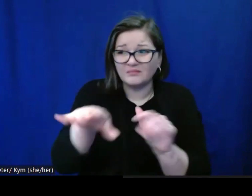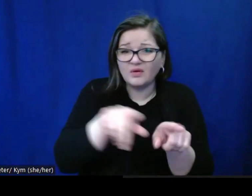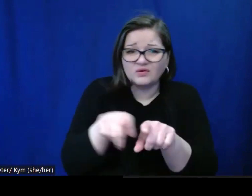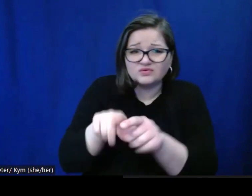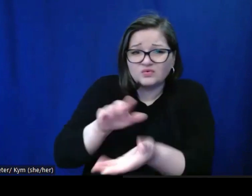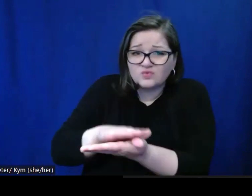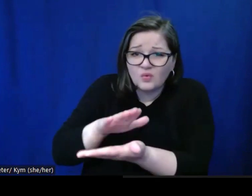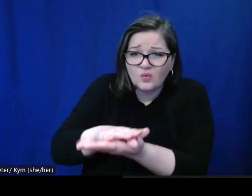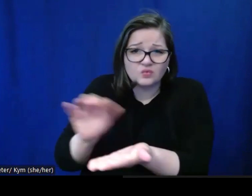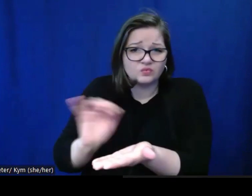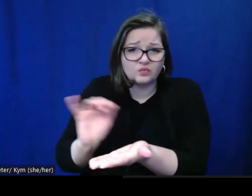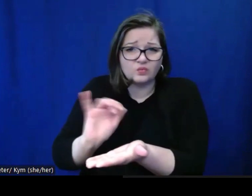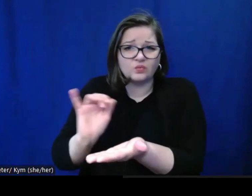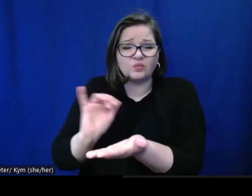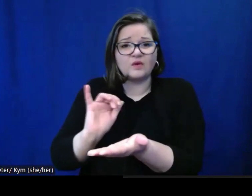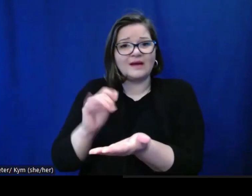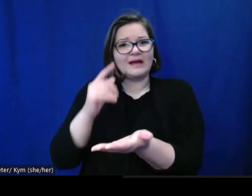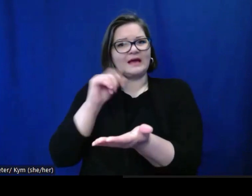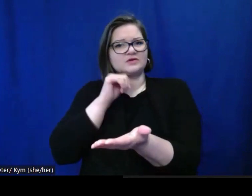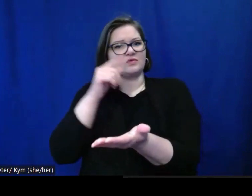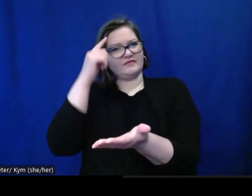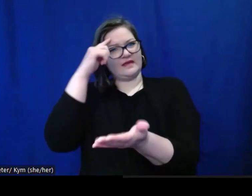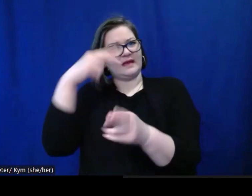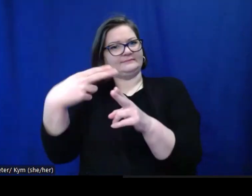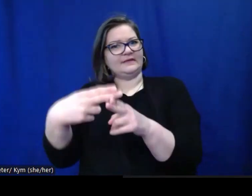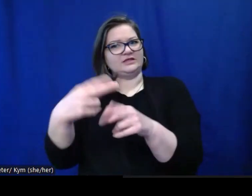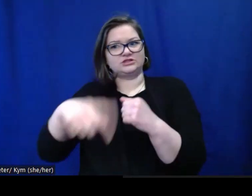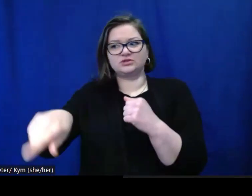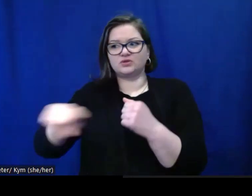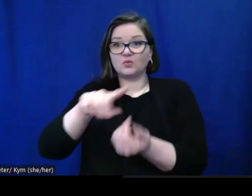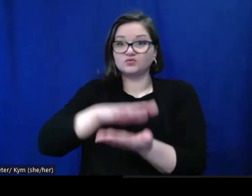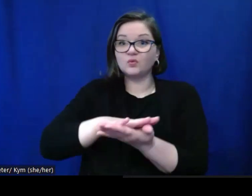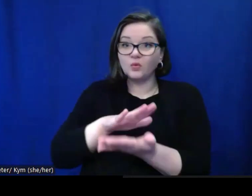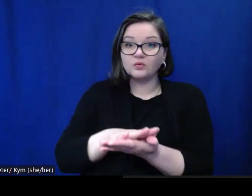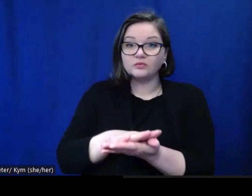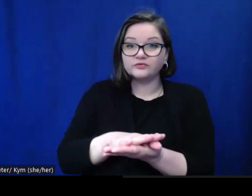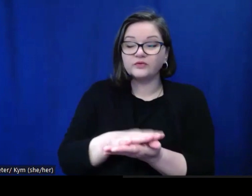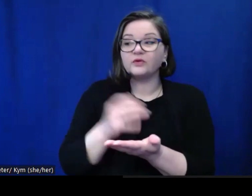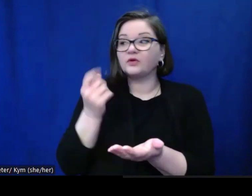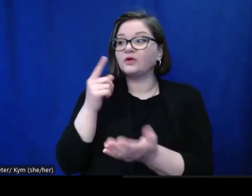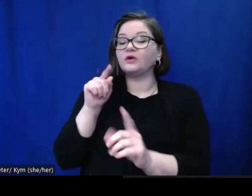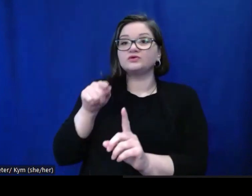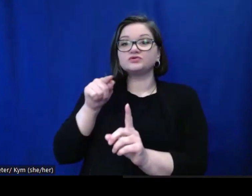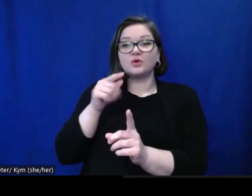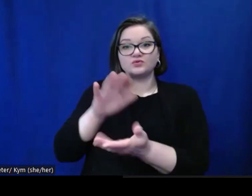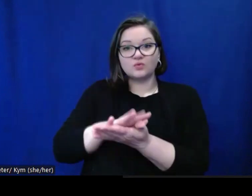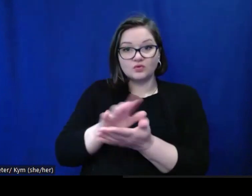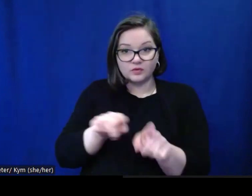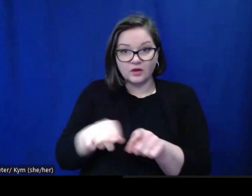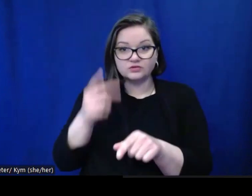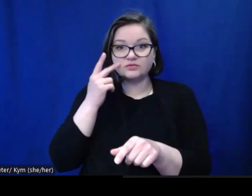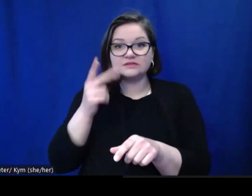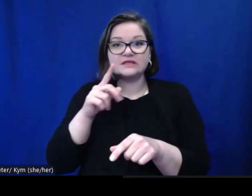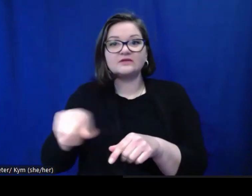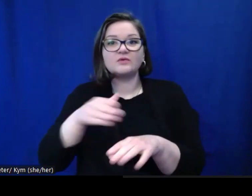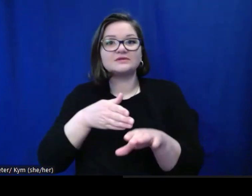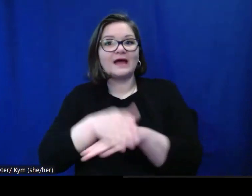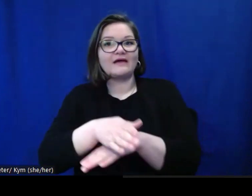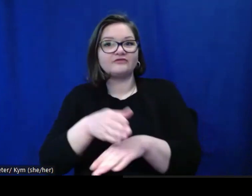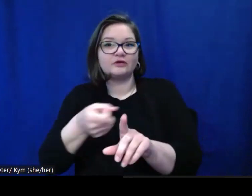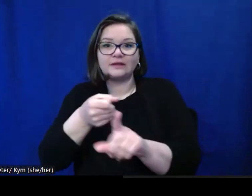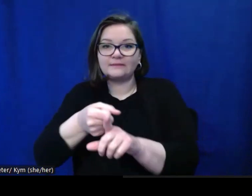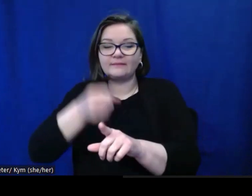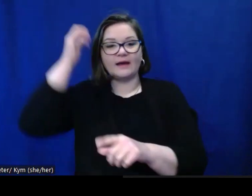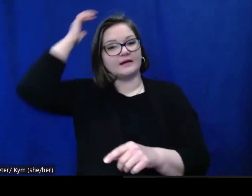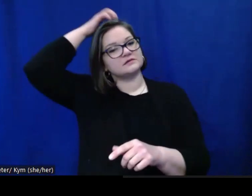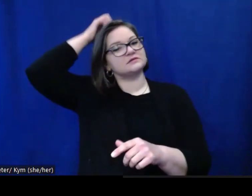I think I failed to mention schools. So with schools, we also see those after effects. And I absolutely love, and I've